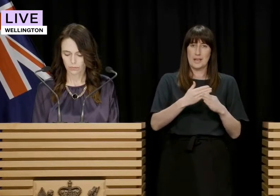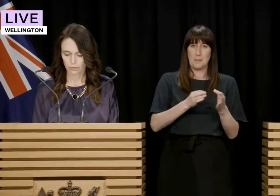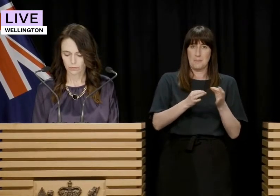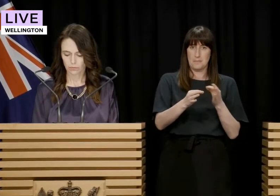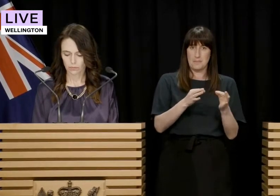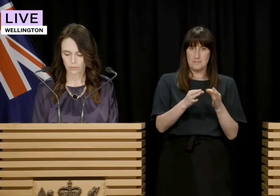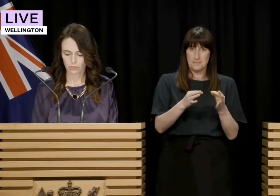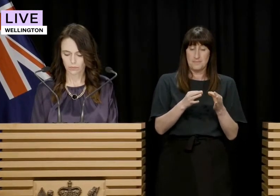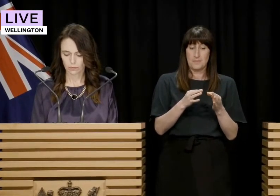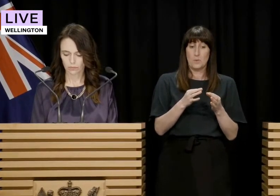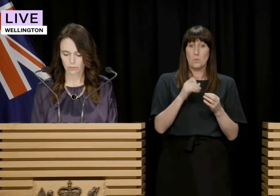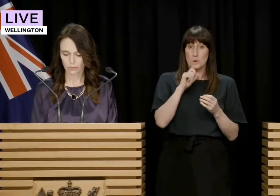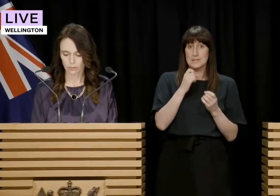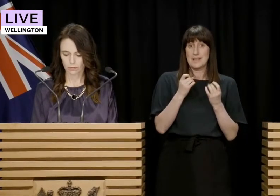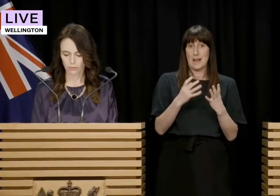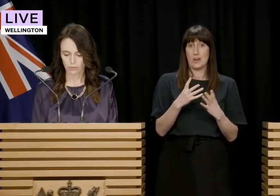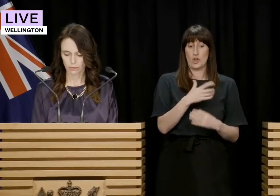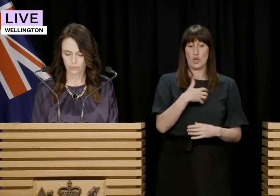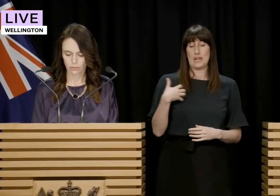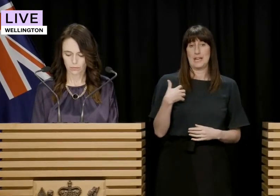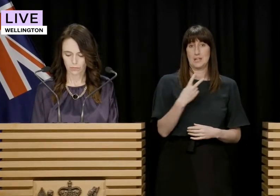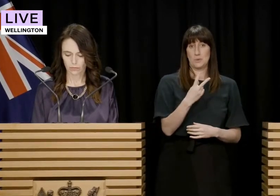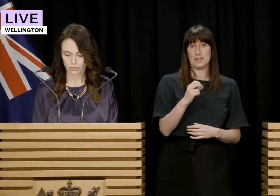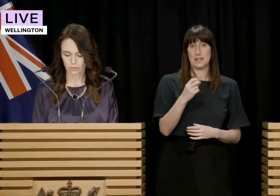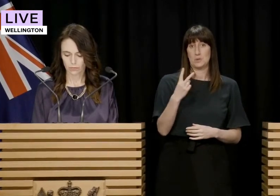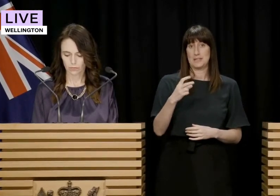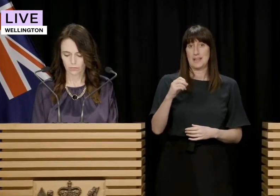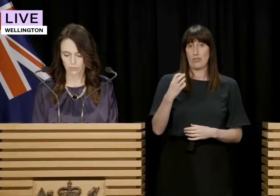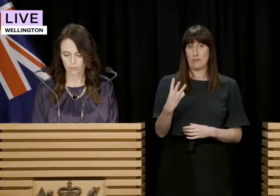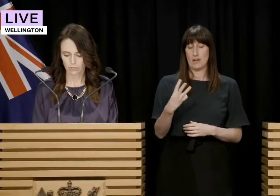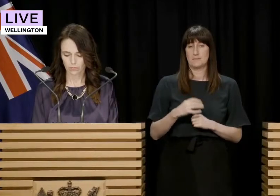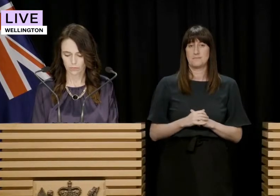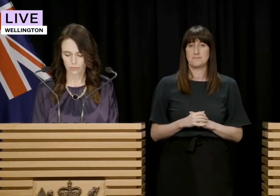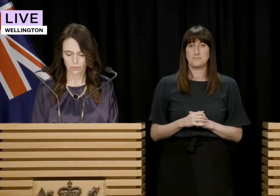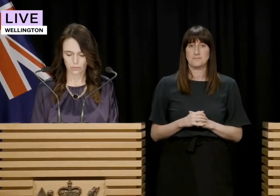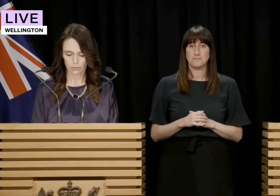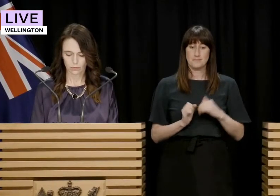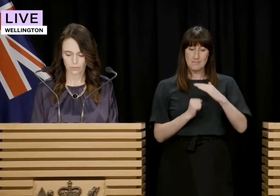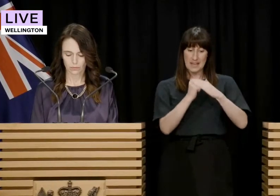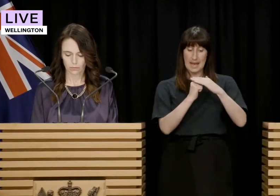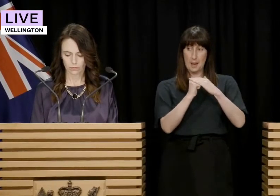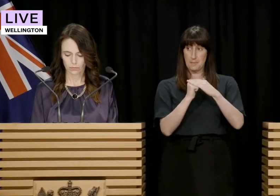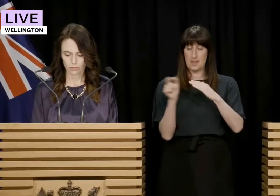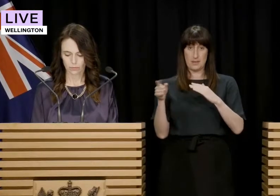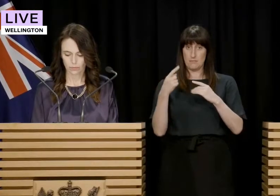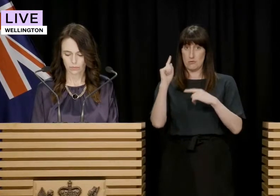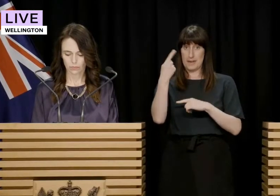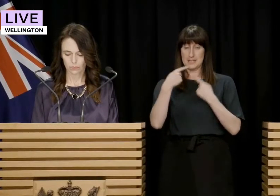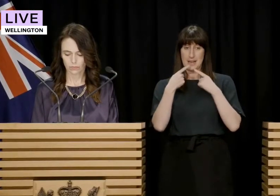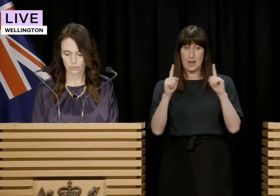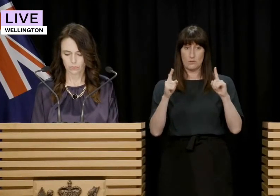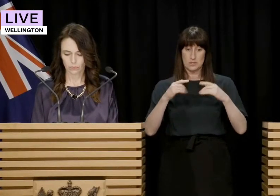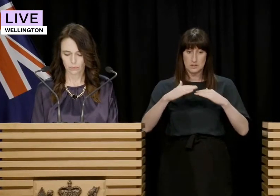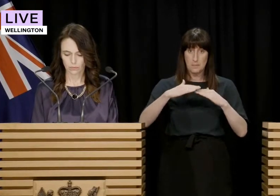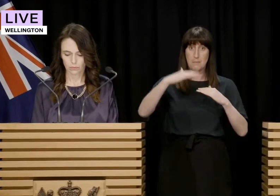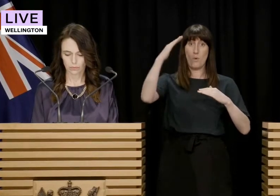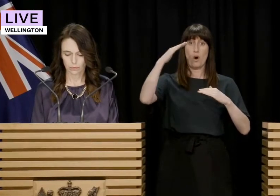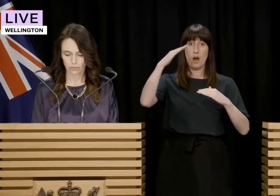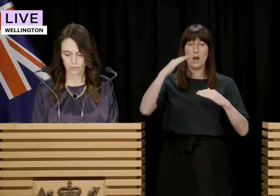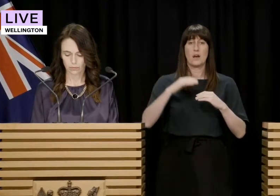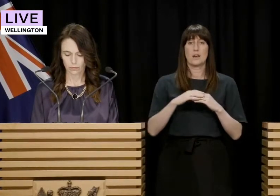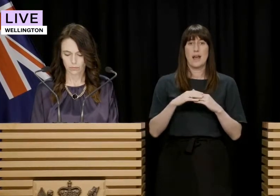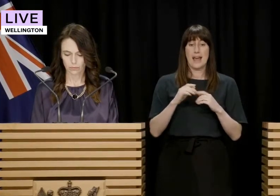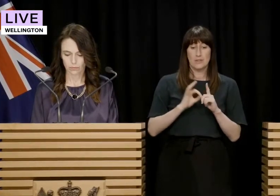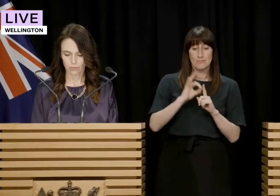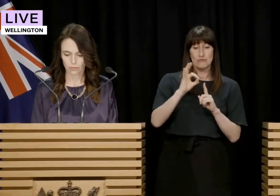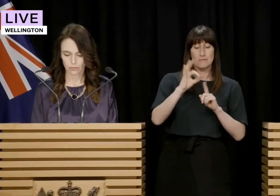start in early 2023. It's important to point out that the cap decision that the Prime Minister has just announced and the improvements we're